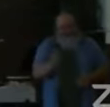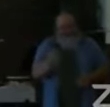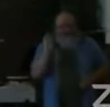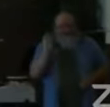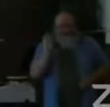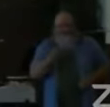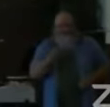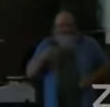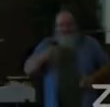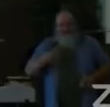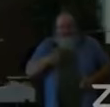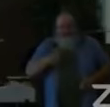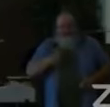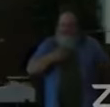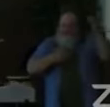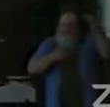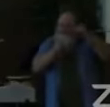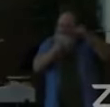of eternal life.